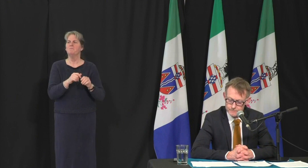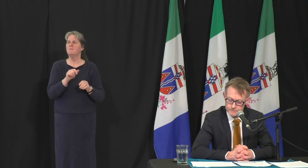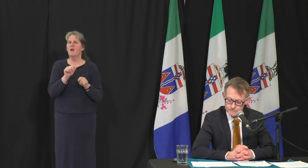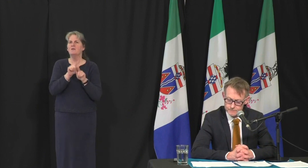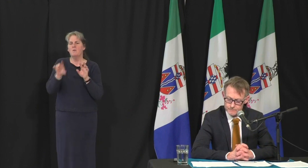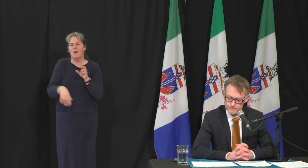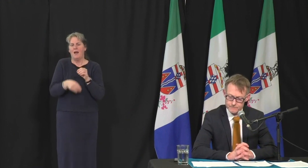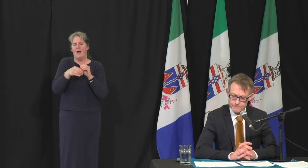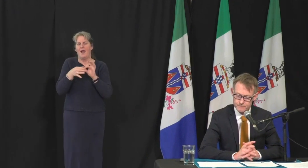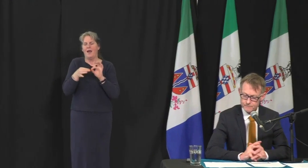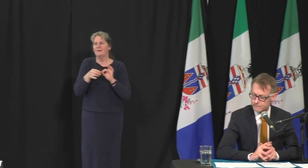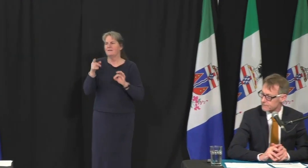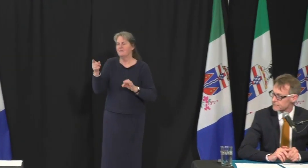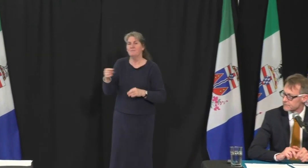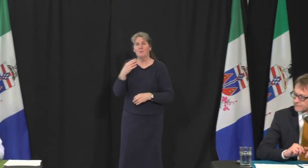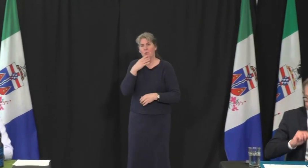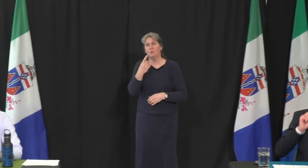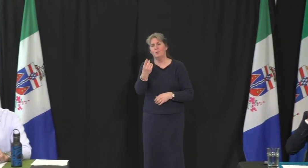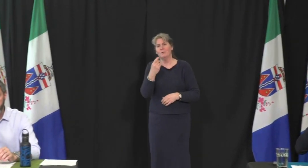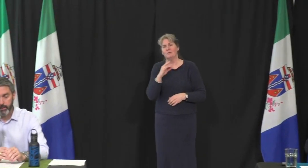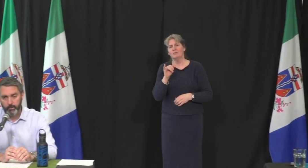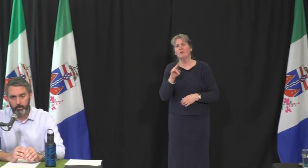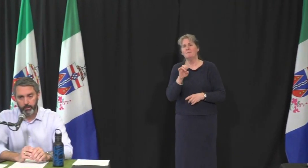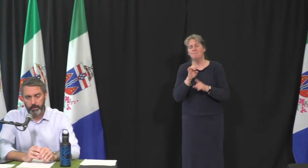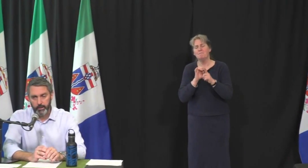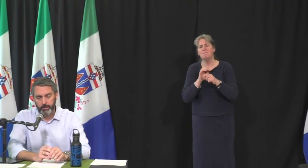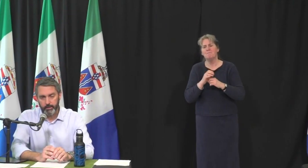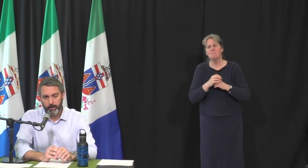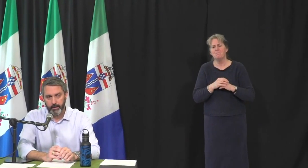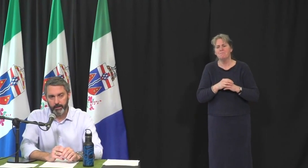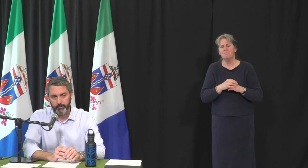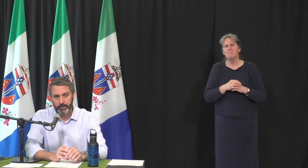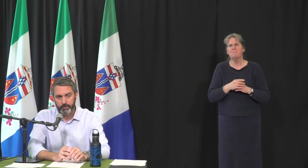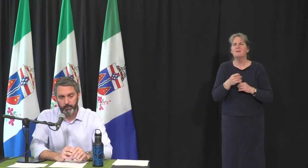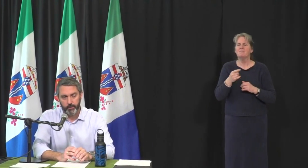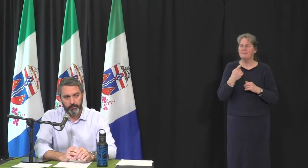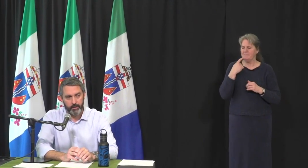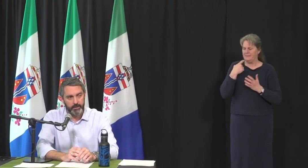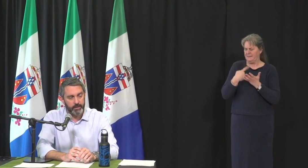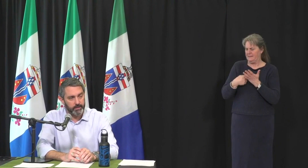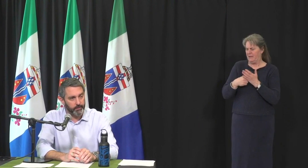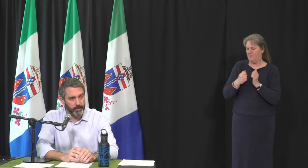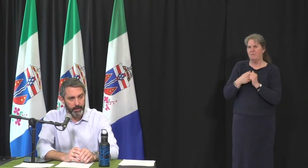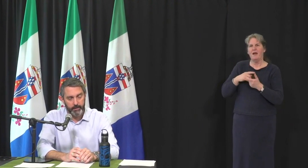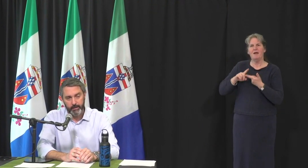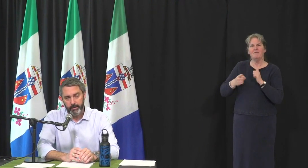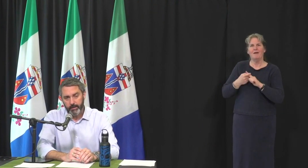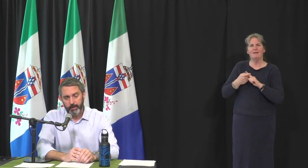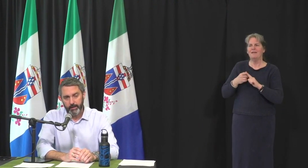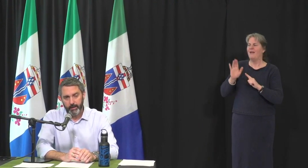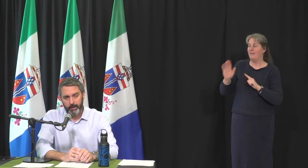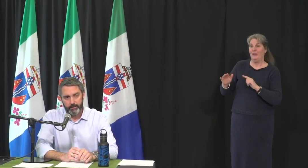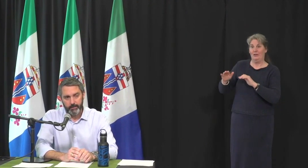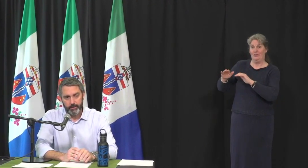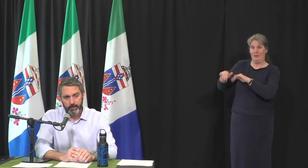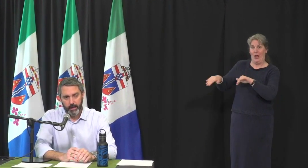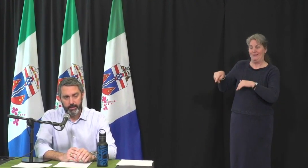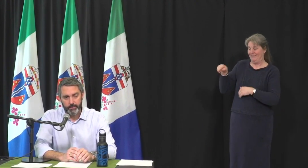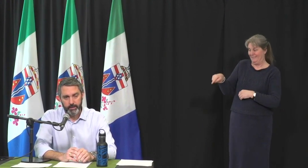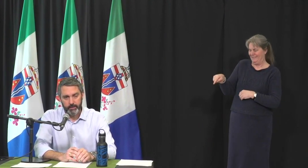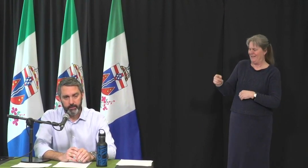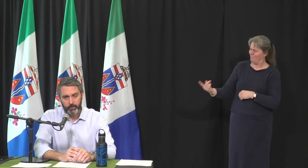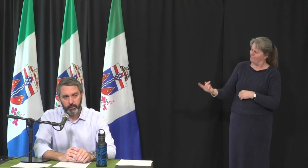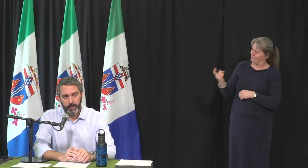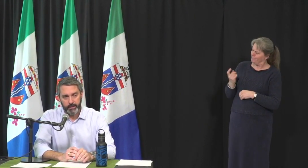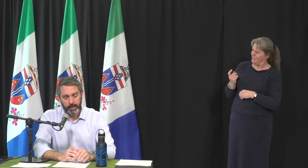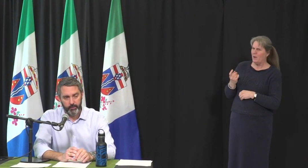just add anecdotally to that. Great question, by the way, Jane. I had a conversation with one of my friend's kids the other day, and he